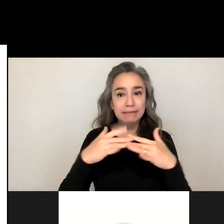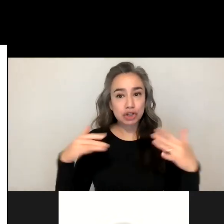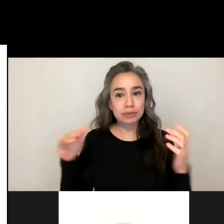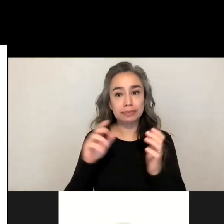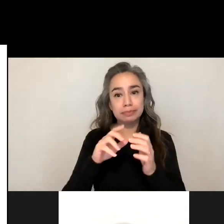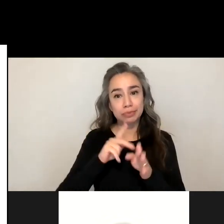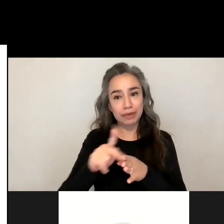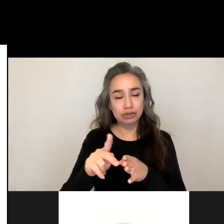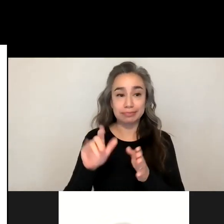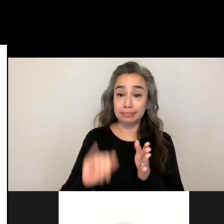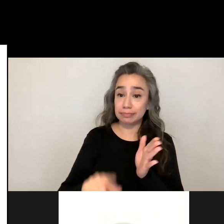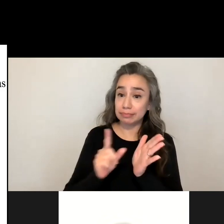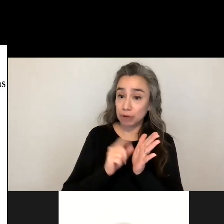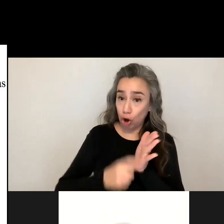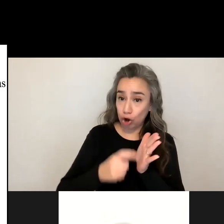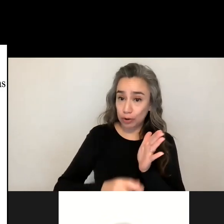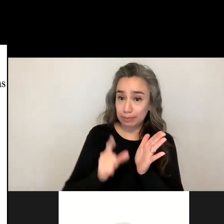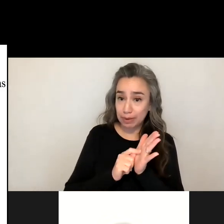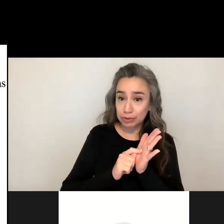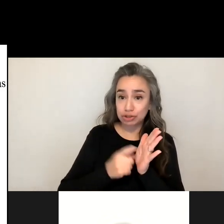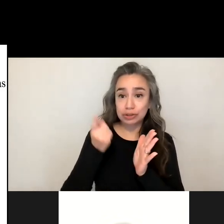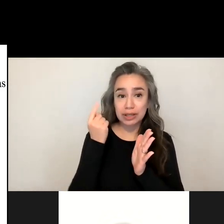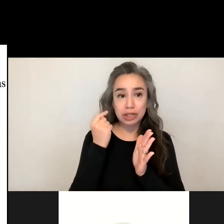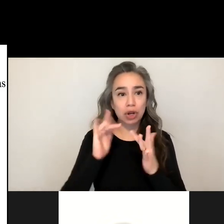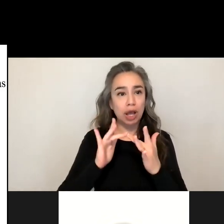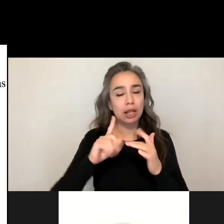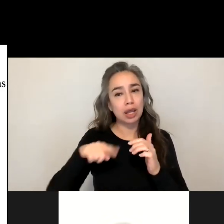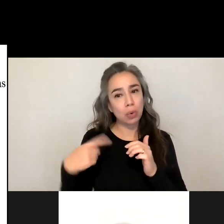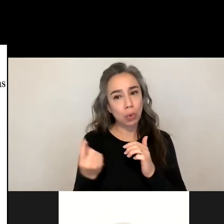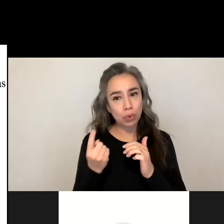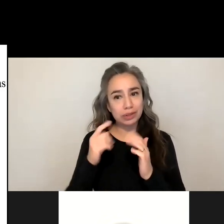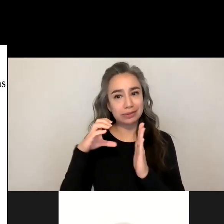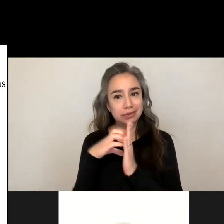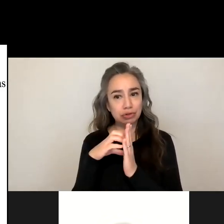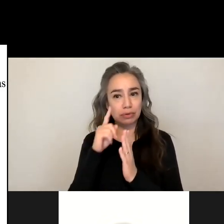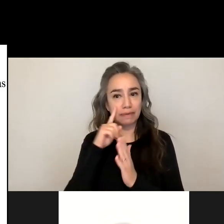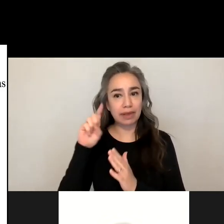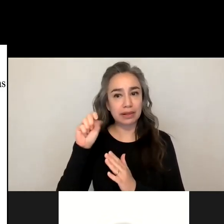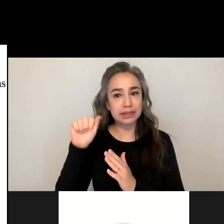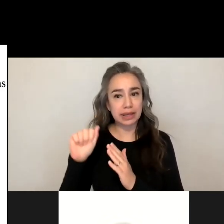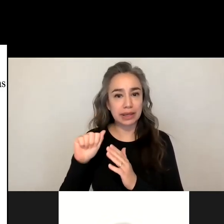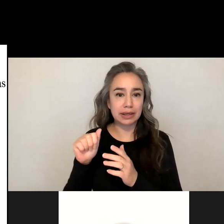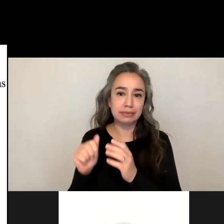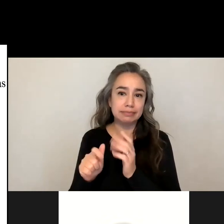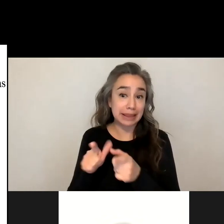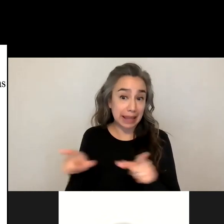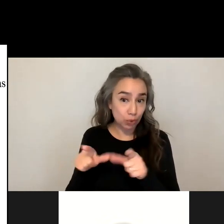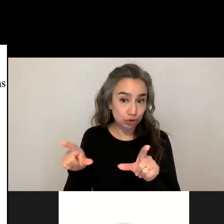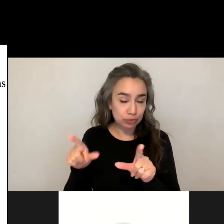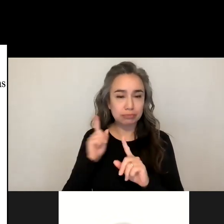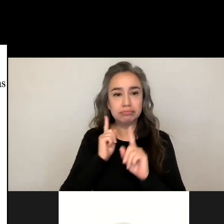published last year in the online-only perspectives section of the LSA's journal Language, with the aim of generating